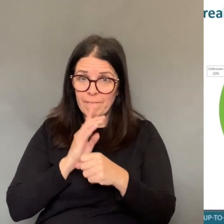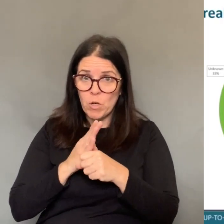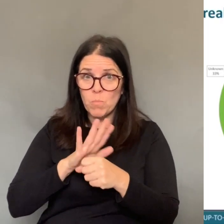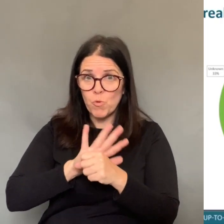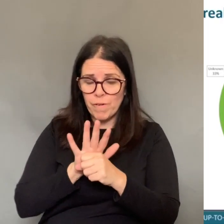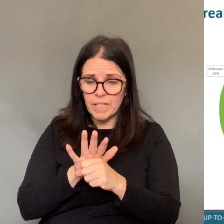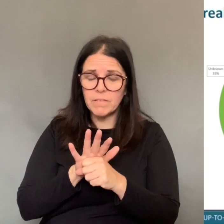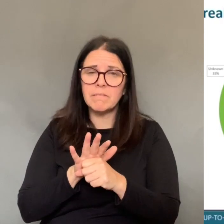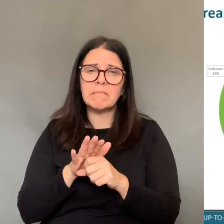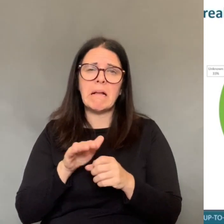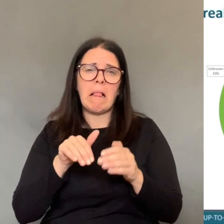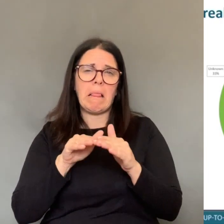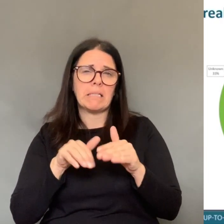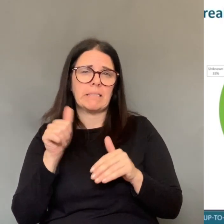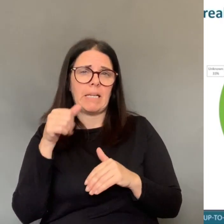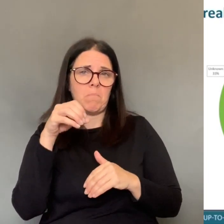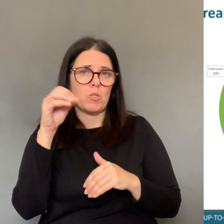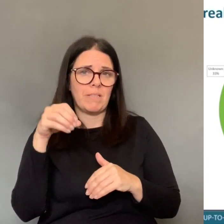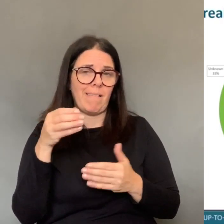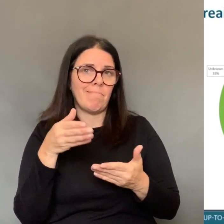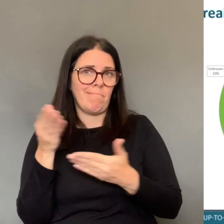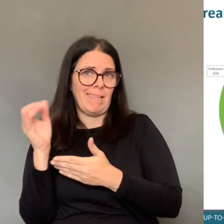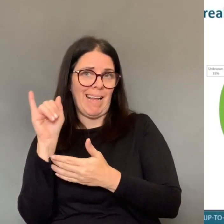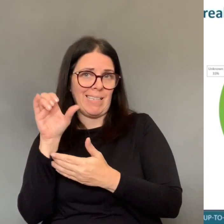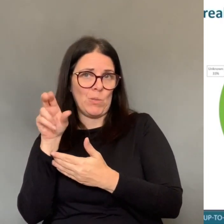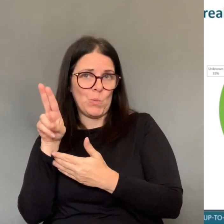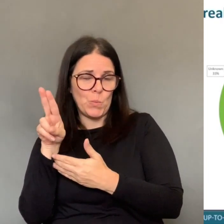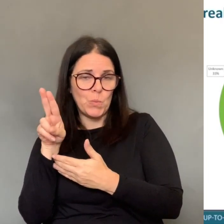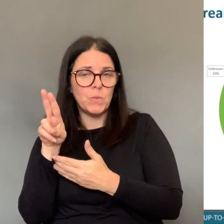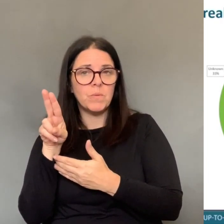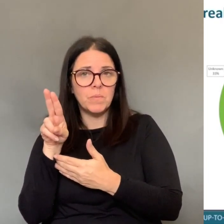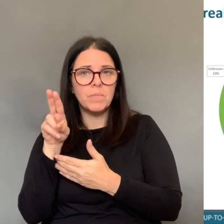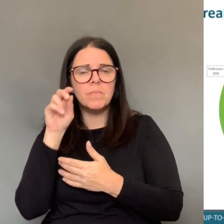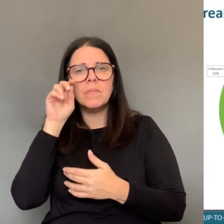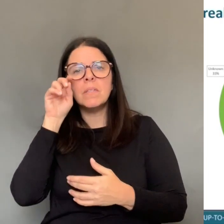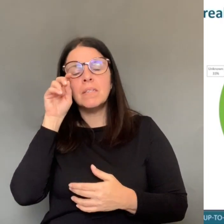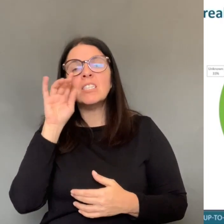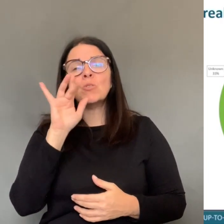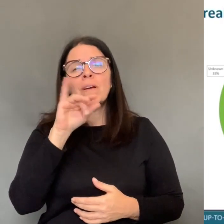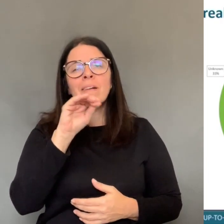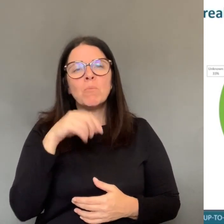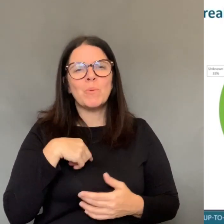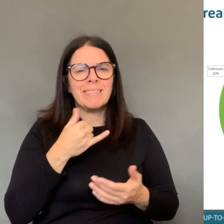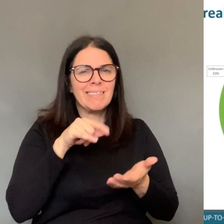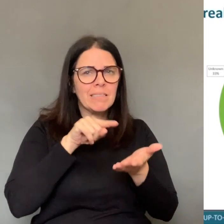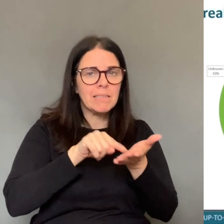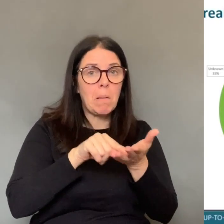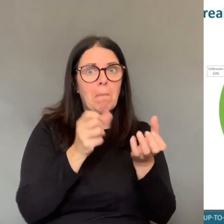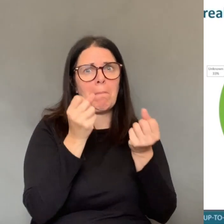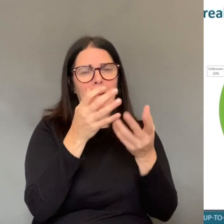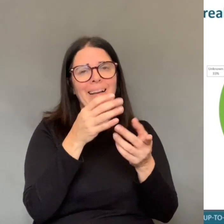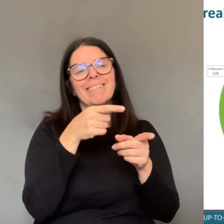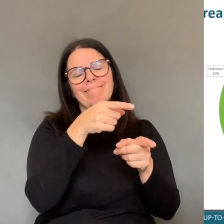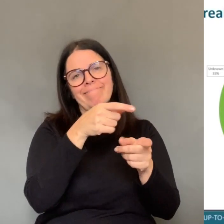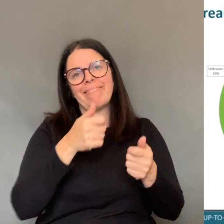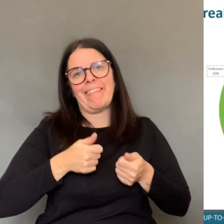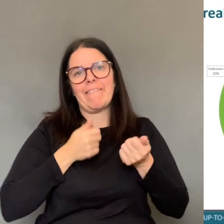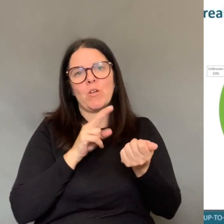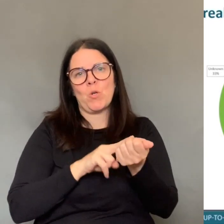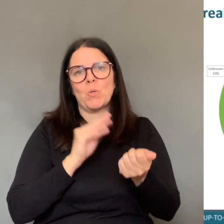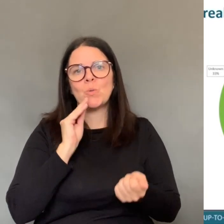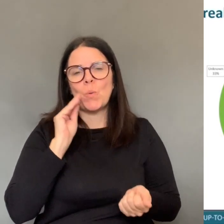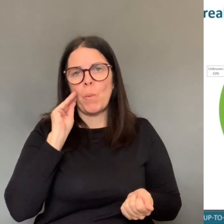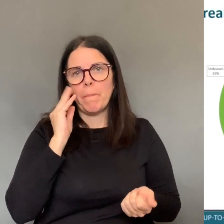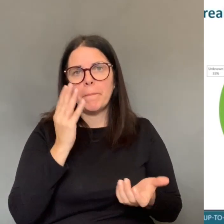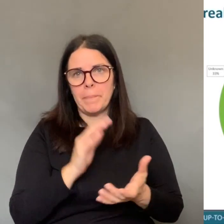and we can say that majority of them had some kind of chronic medical conditions, more than 50% of them, including either just